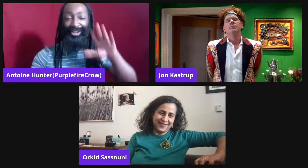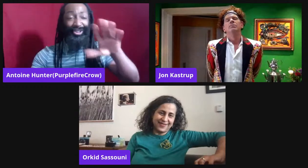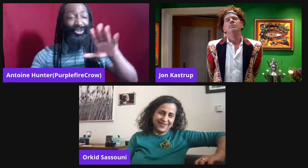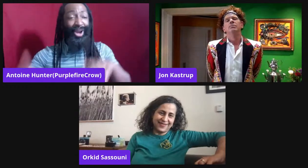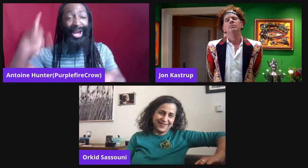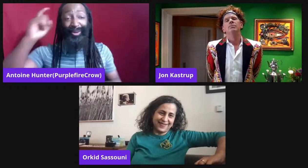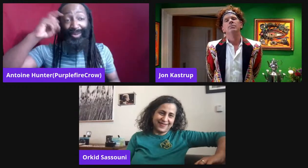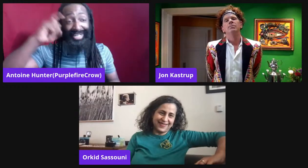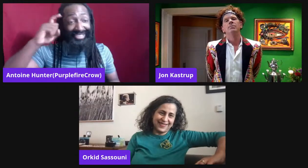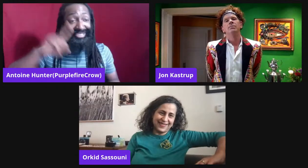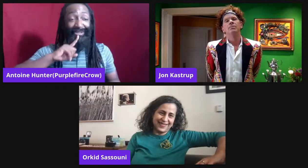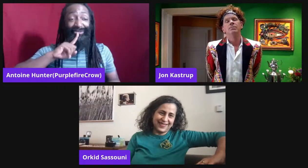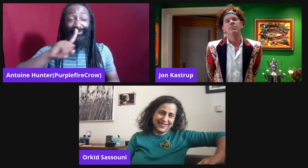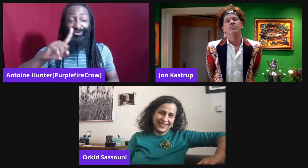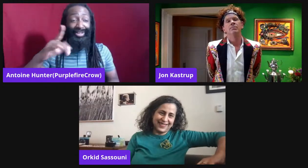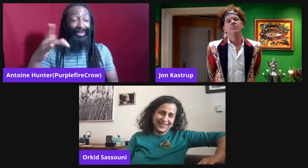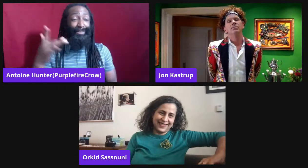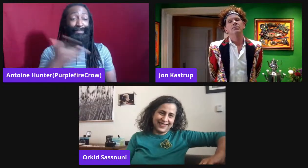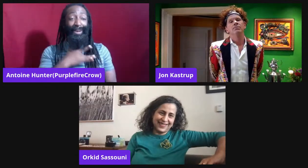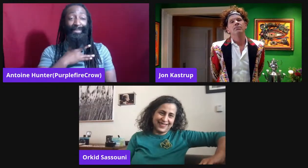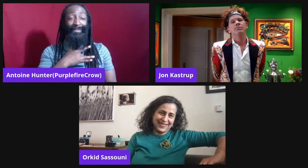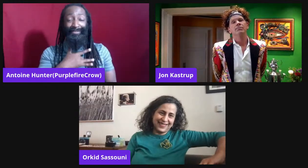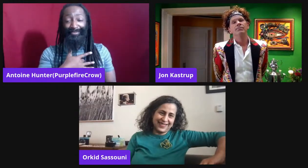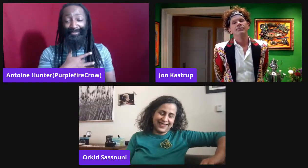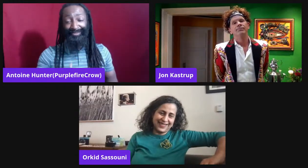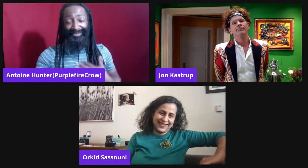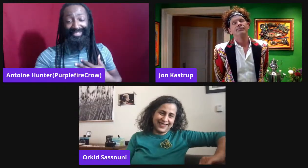mind, your wisdom.